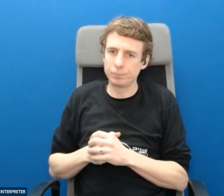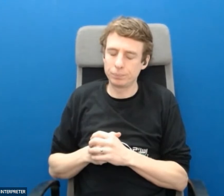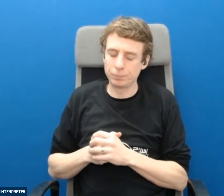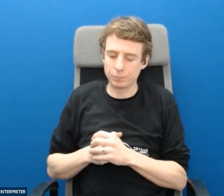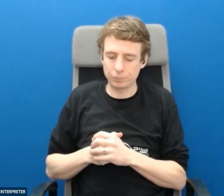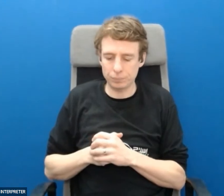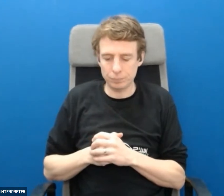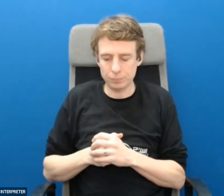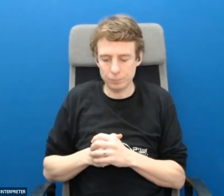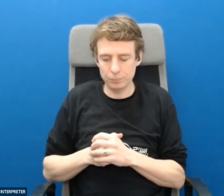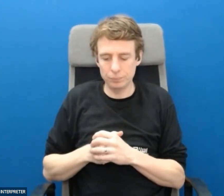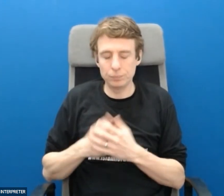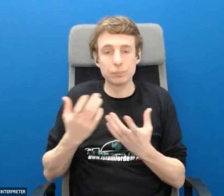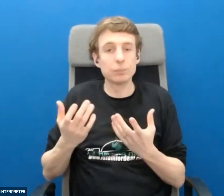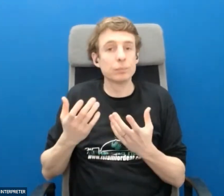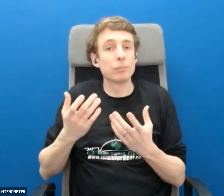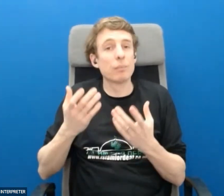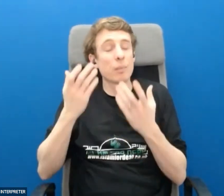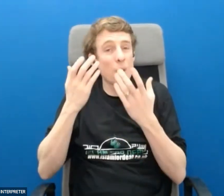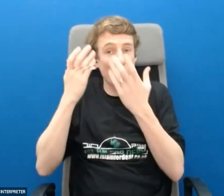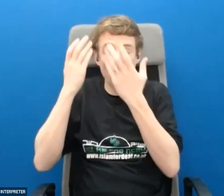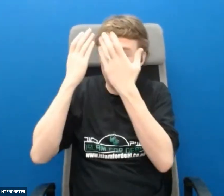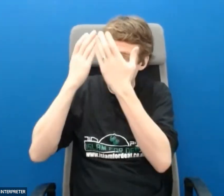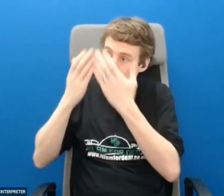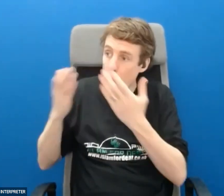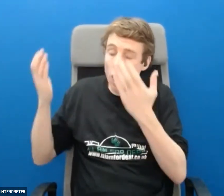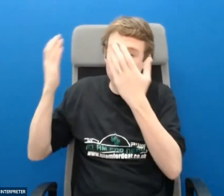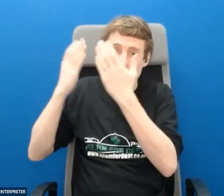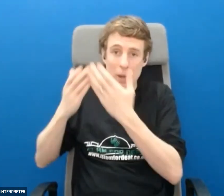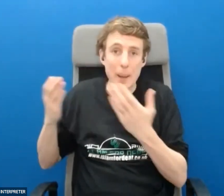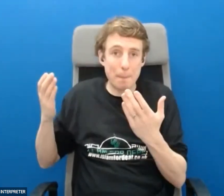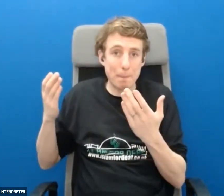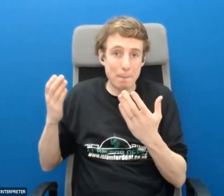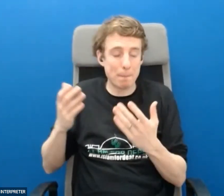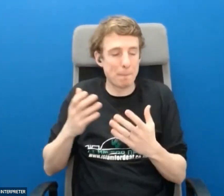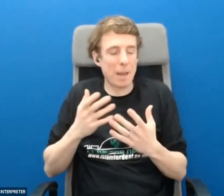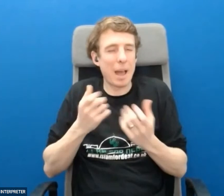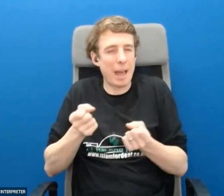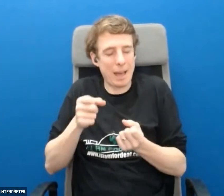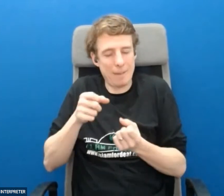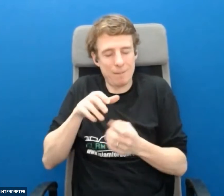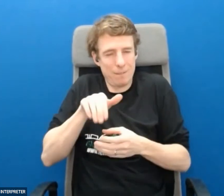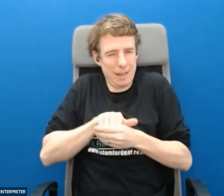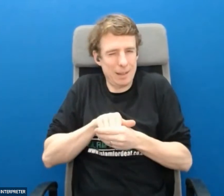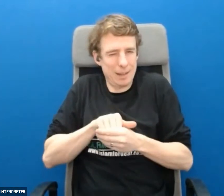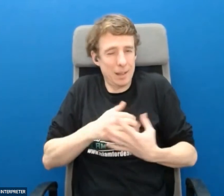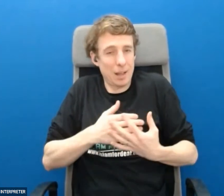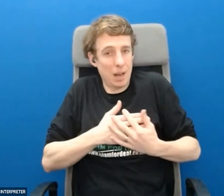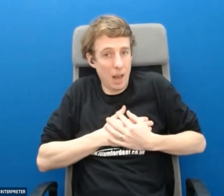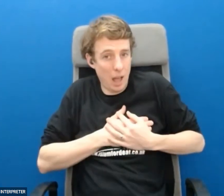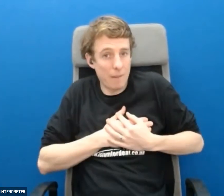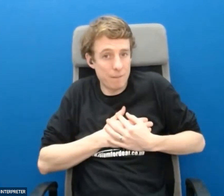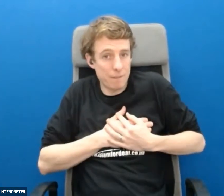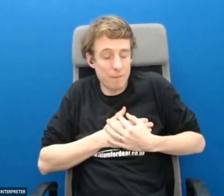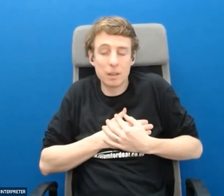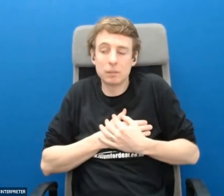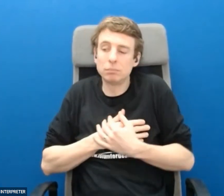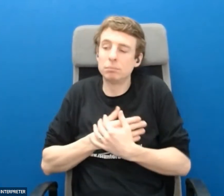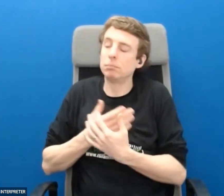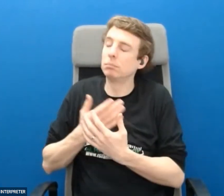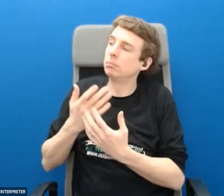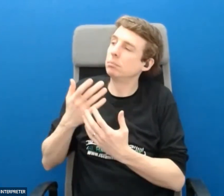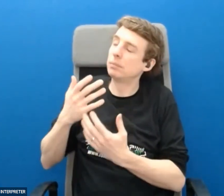these two things, is of love and exalting Allah that leads in fear of Him, we see